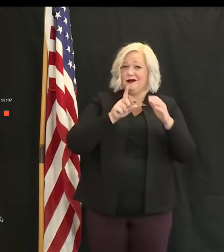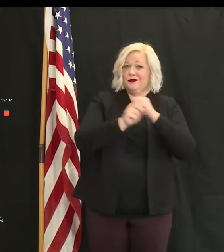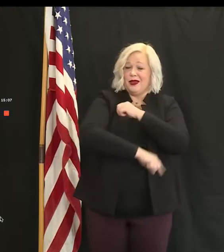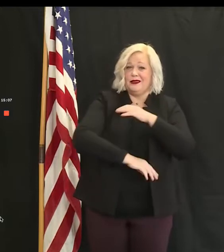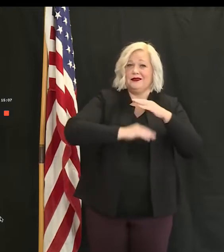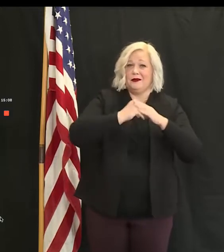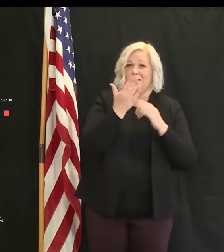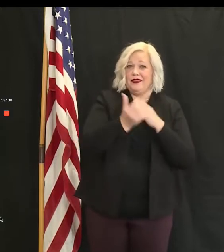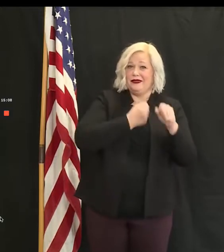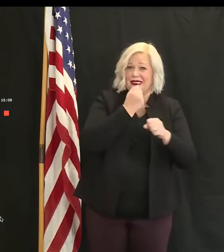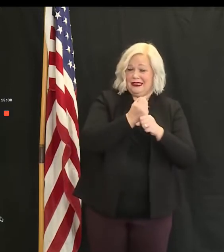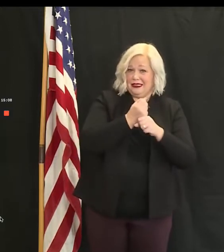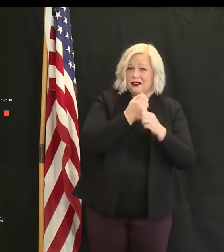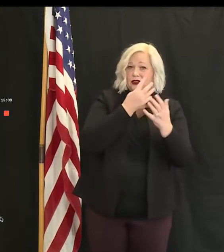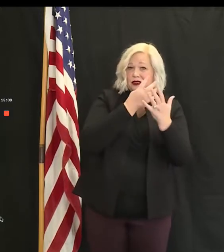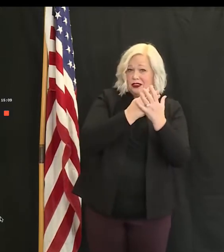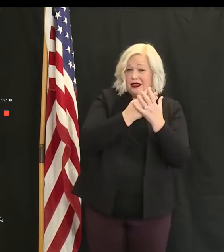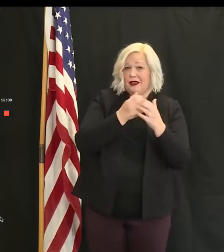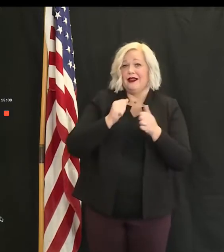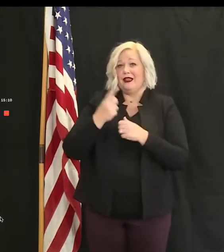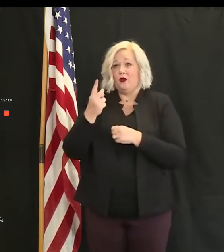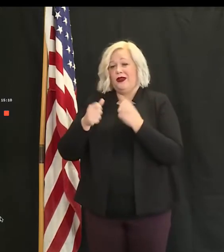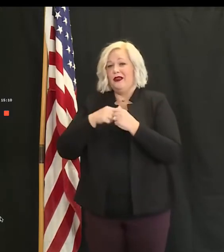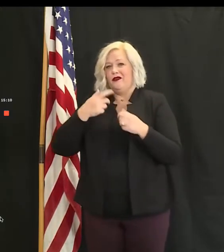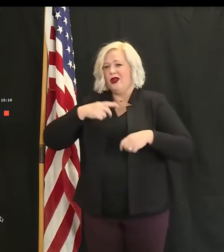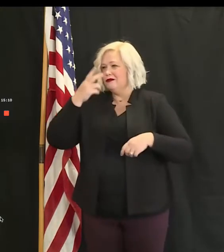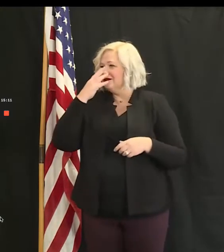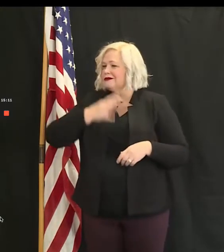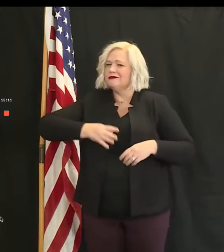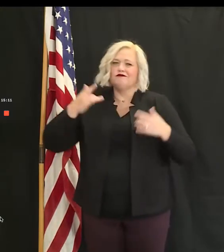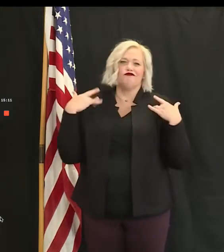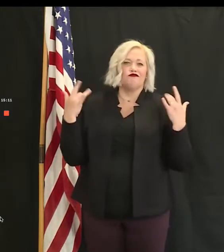of duty, a 1-year misdemeanor for her failures and